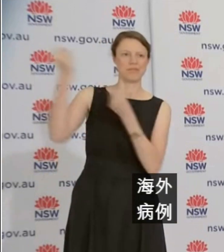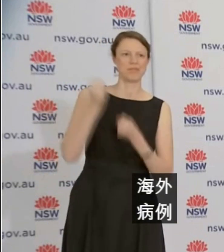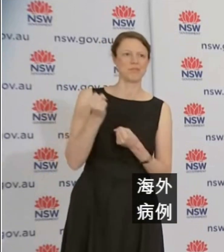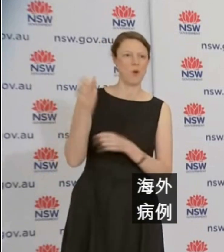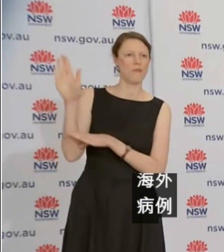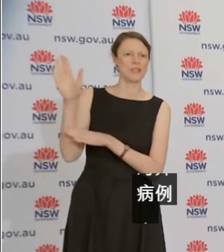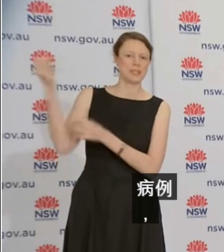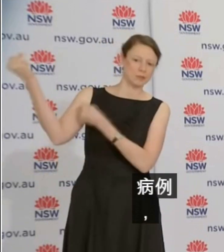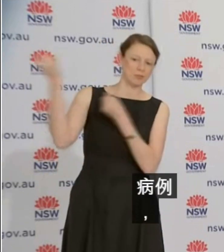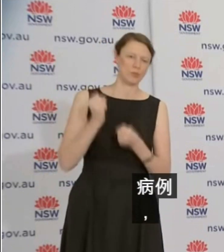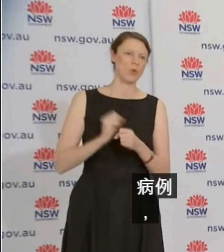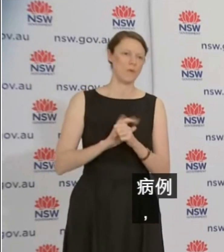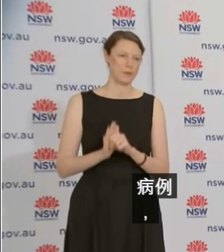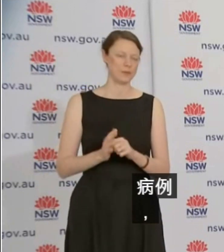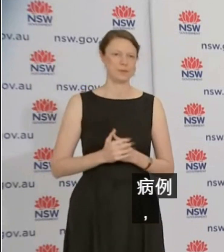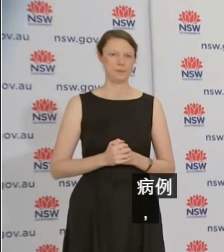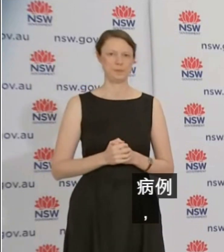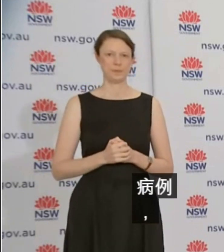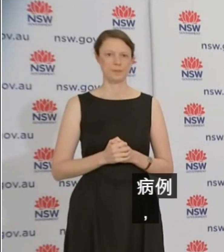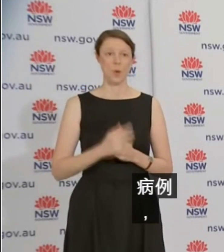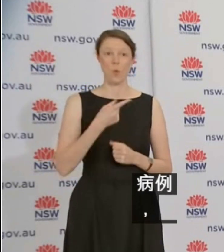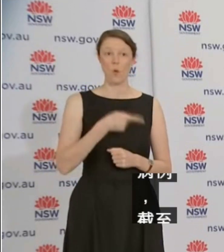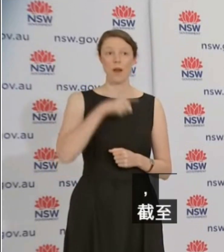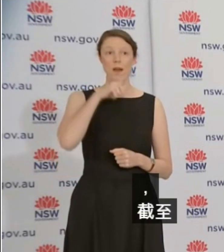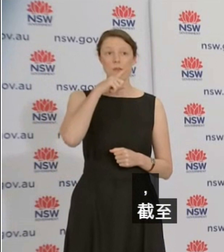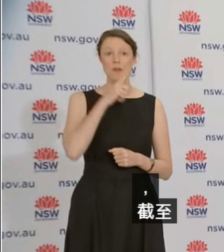reported. There were